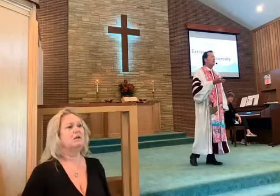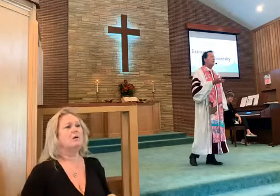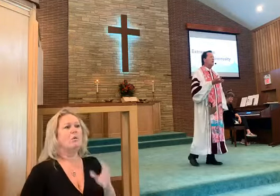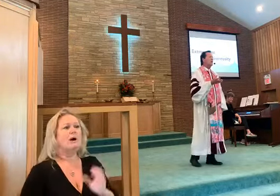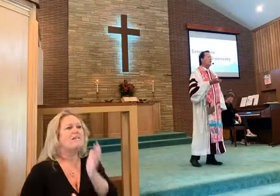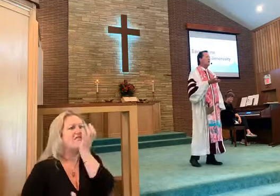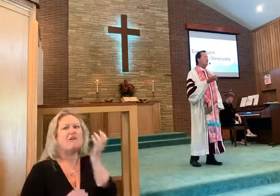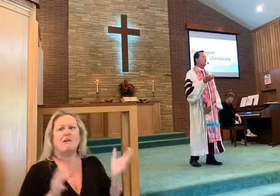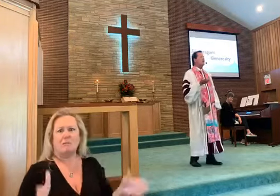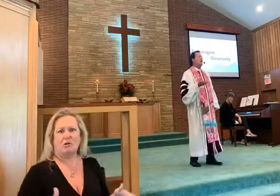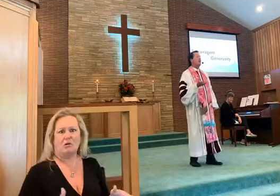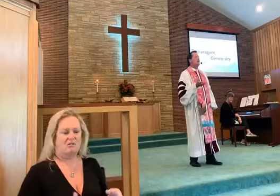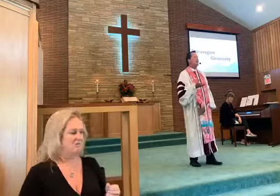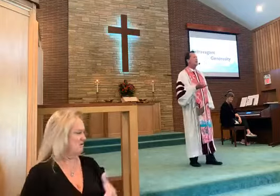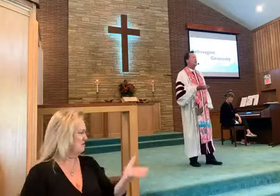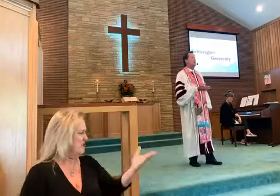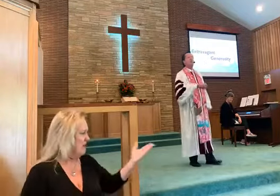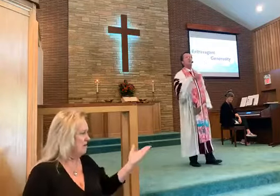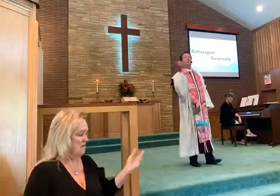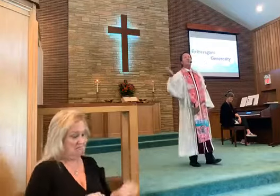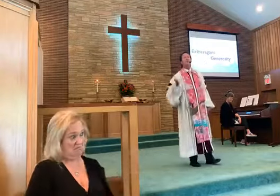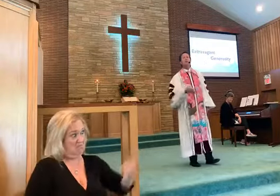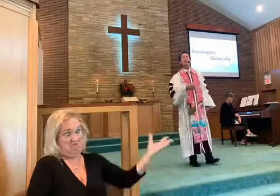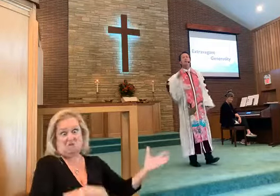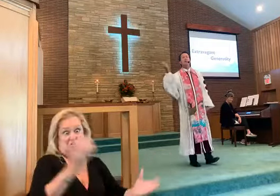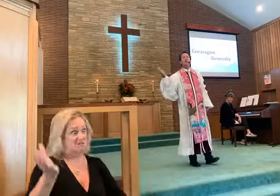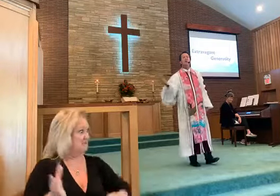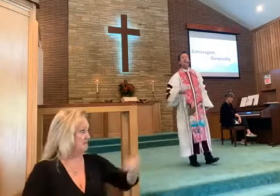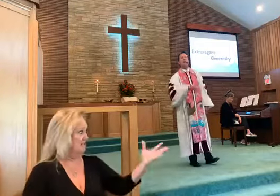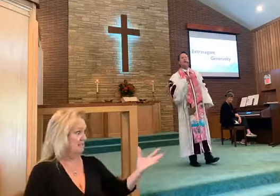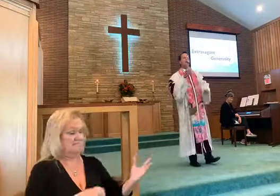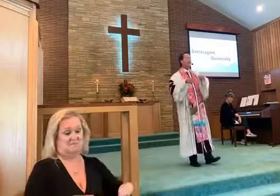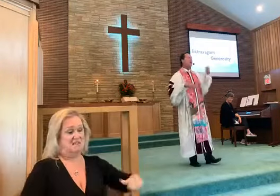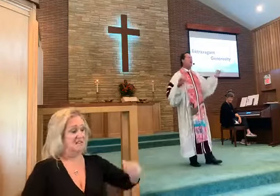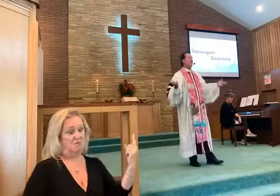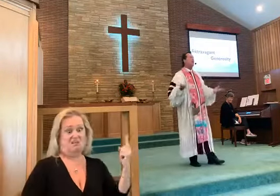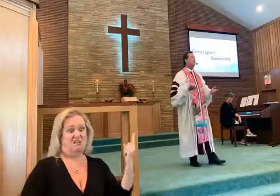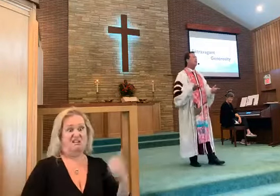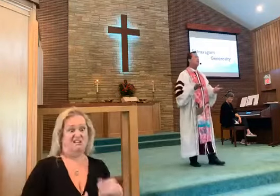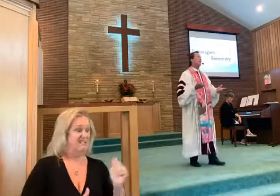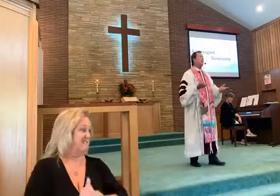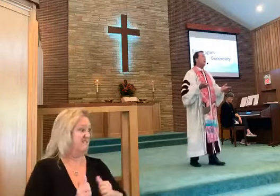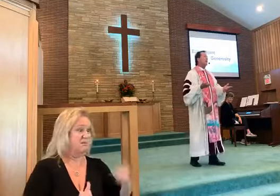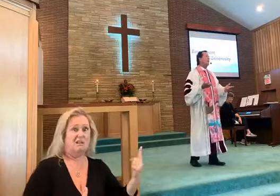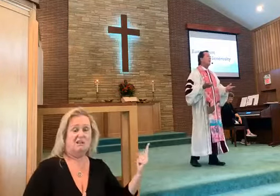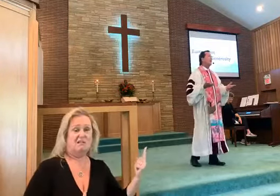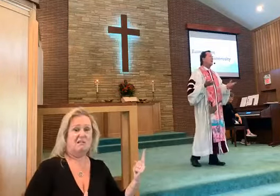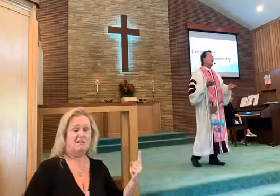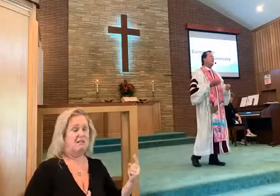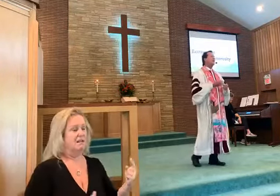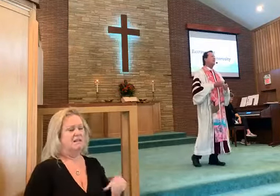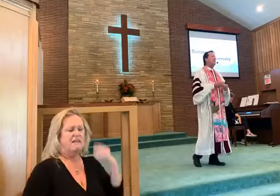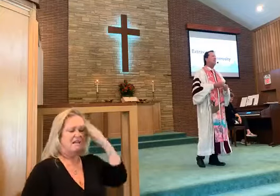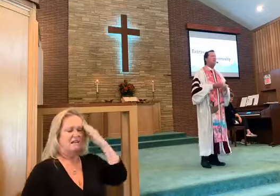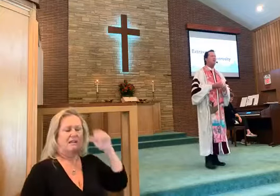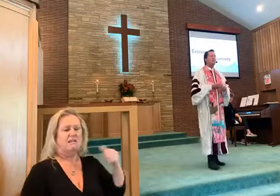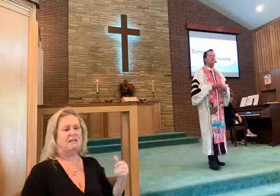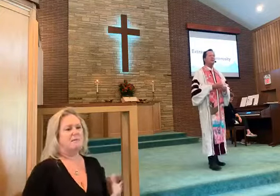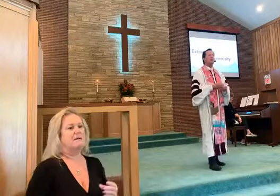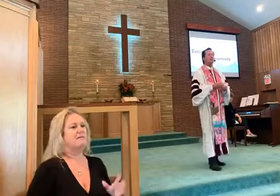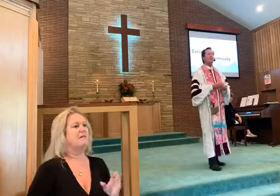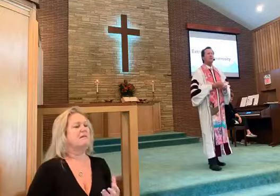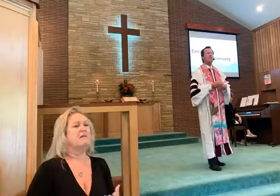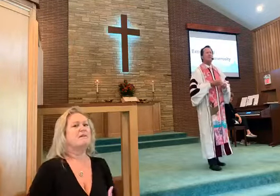farmer goes out and just throws seed around anywhere and everywhere? If I know anything about farming,